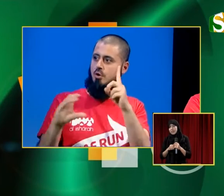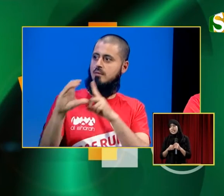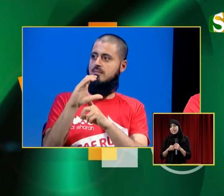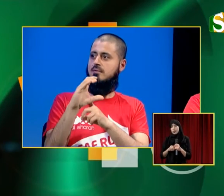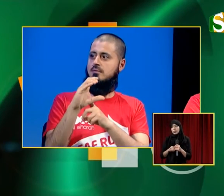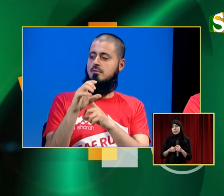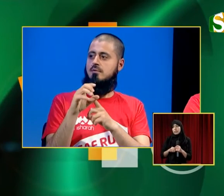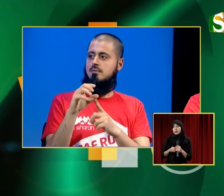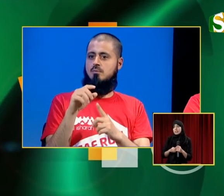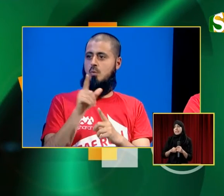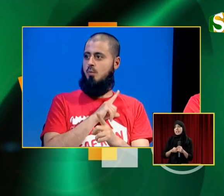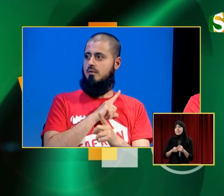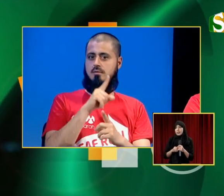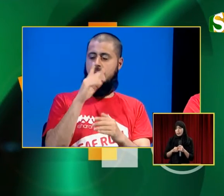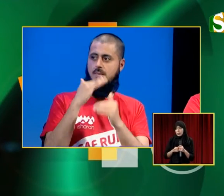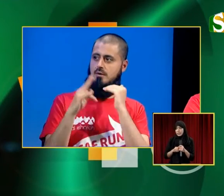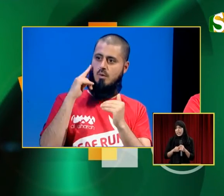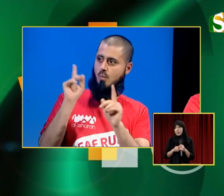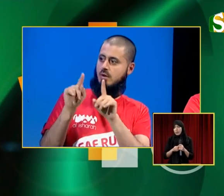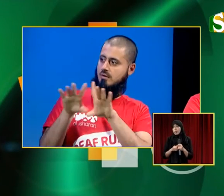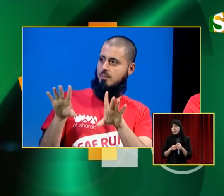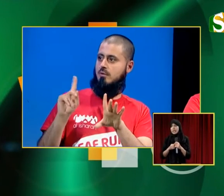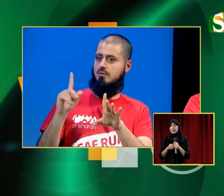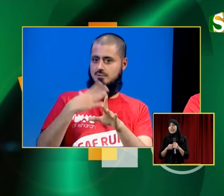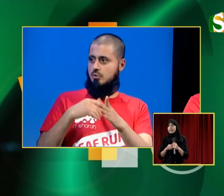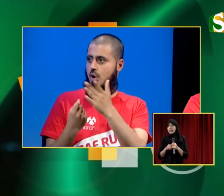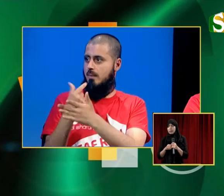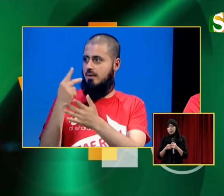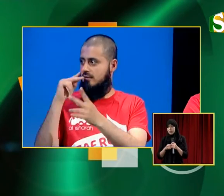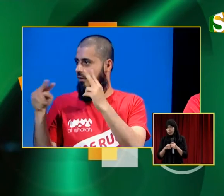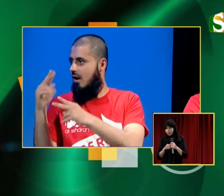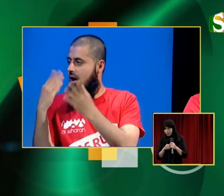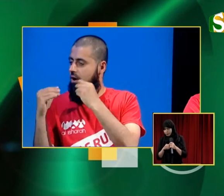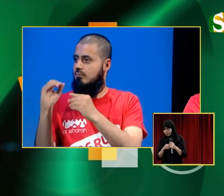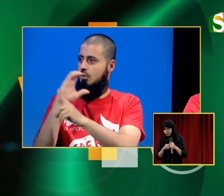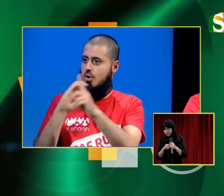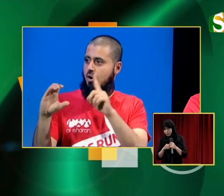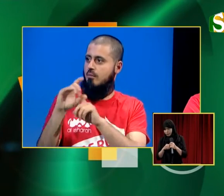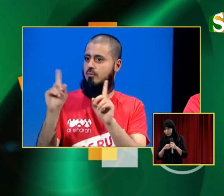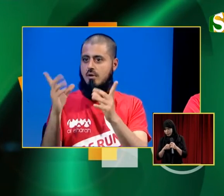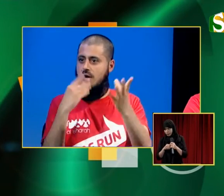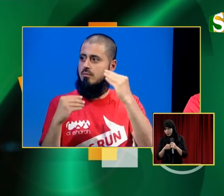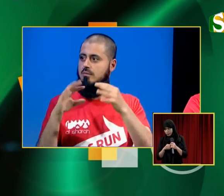It's a fantastic opportunity as well to see the deaf community and hearing community linked together as well.